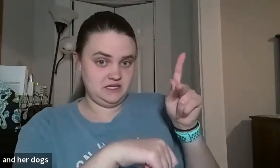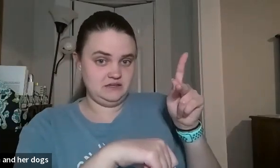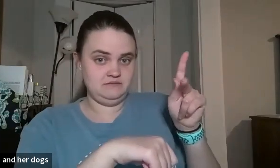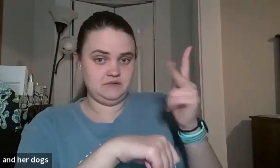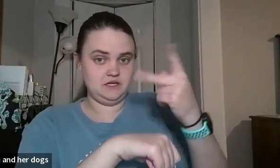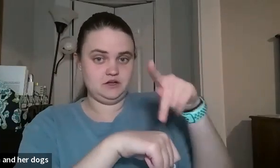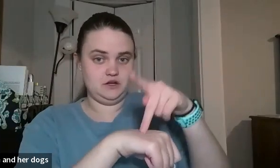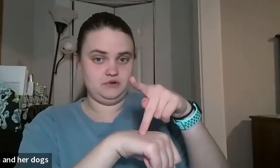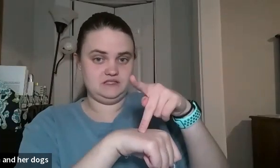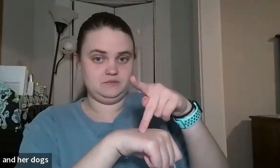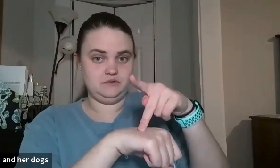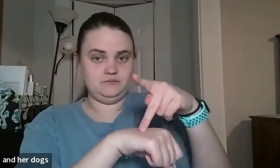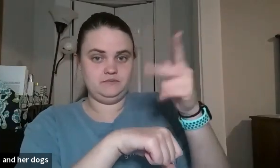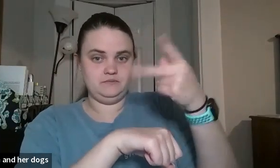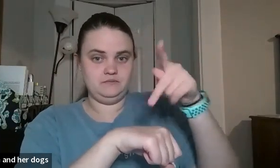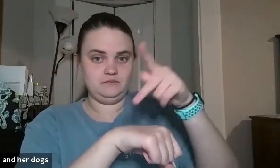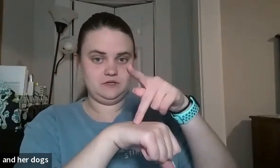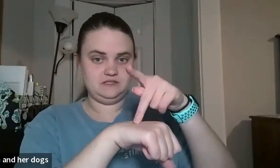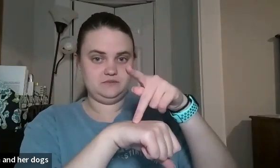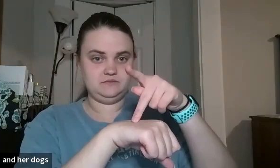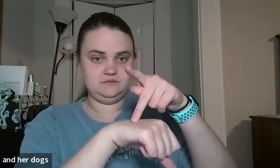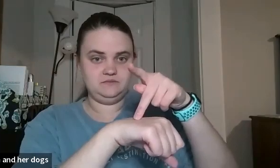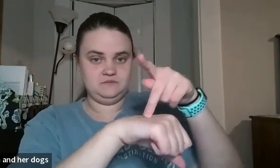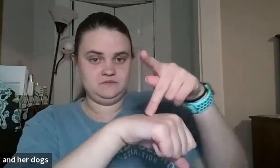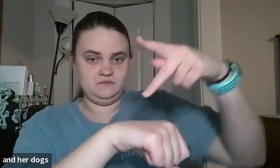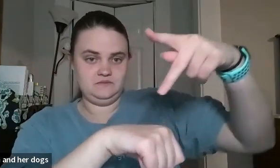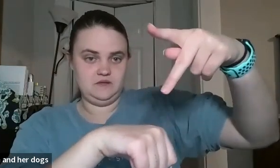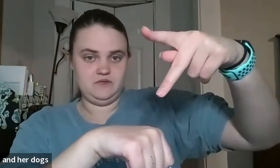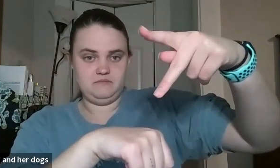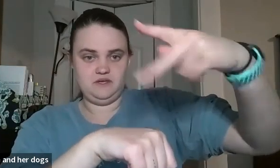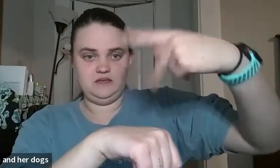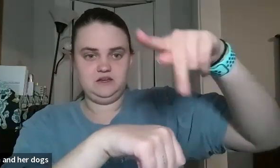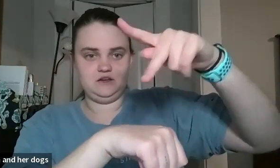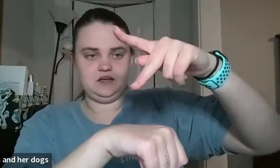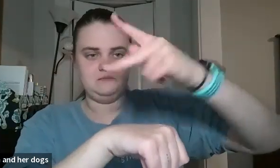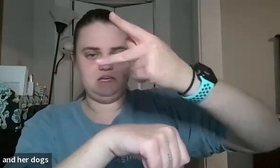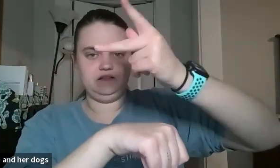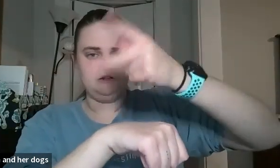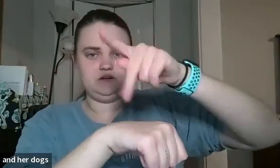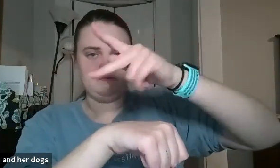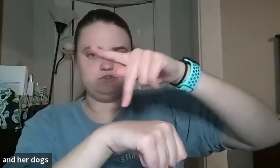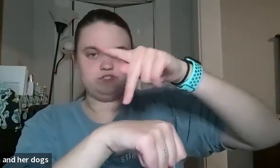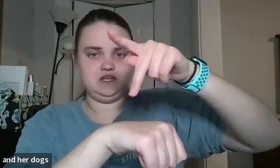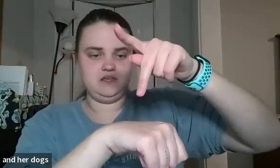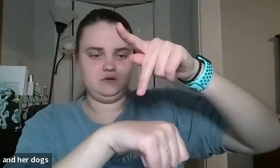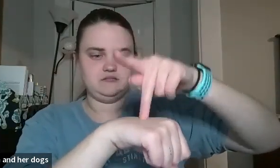P, and you're going to go principal. Principal. You have that P, and you're going to kind of make it a little bit of a motion and then go on the